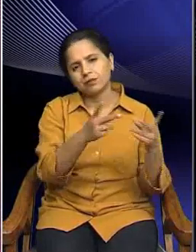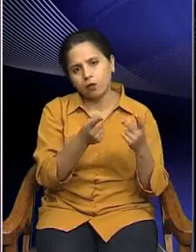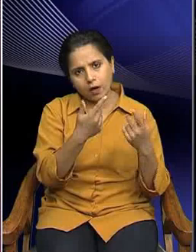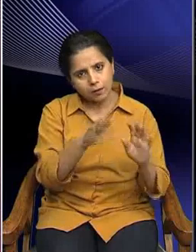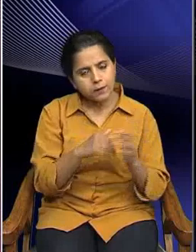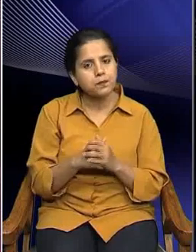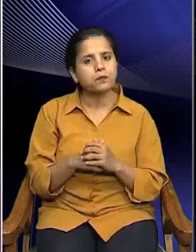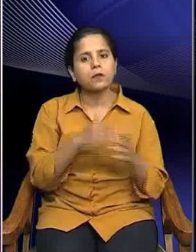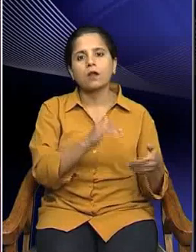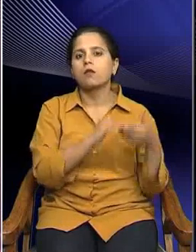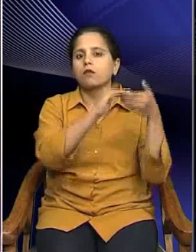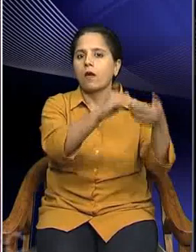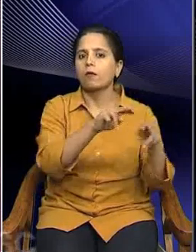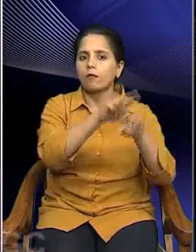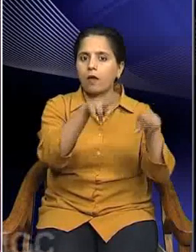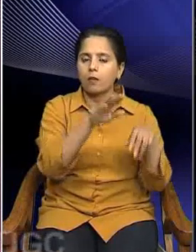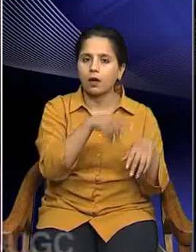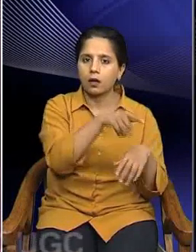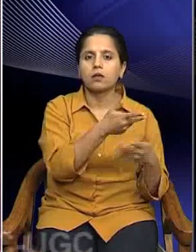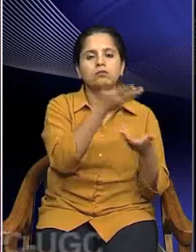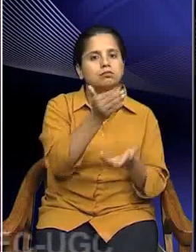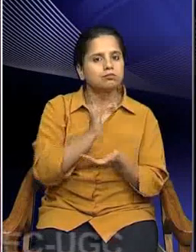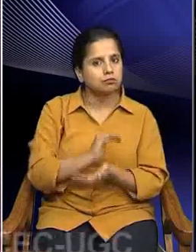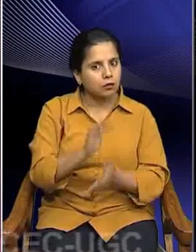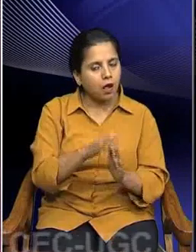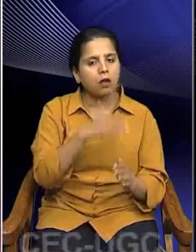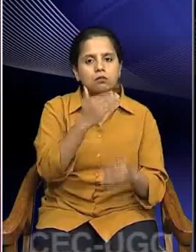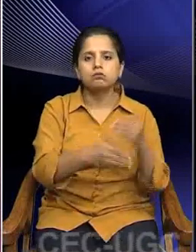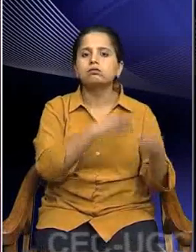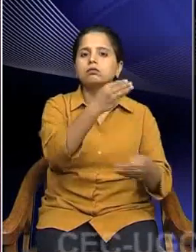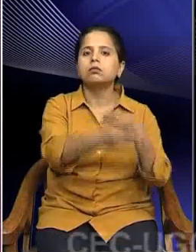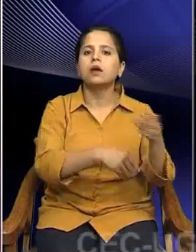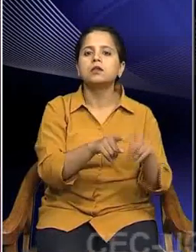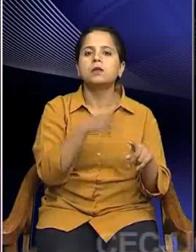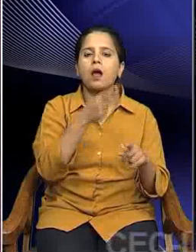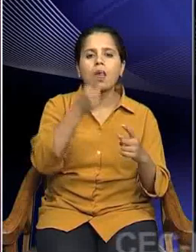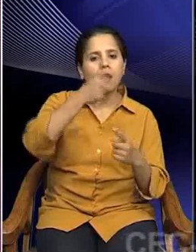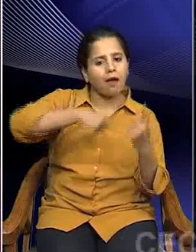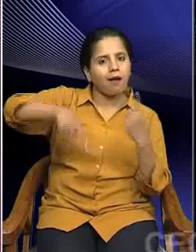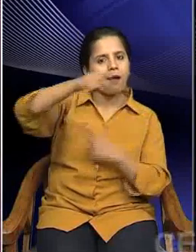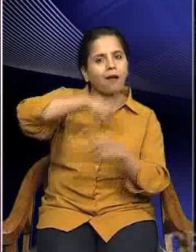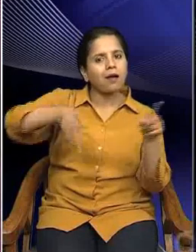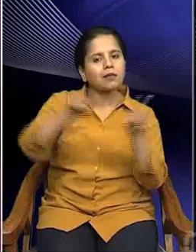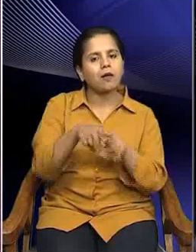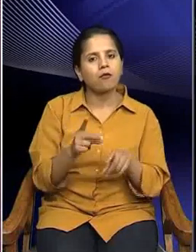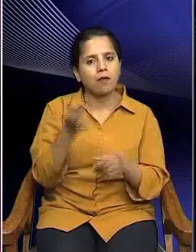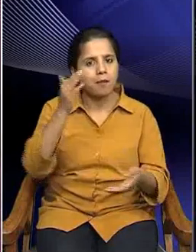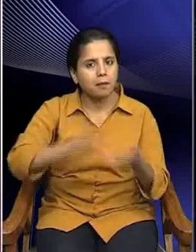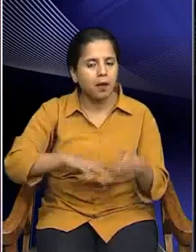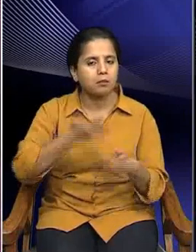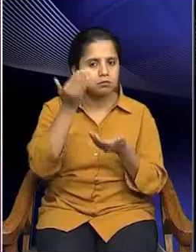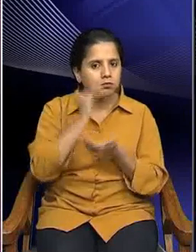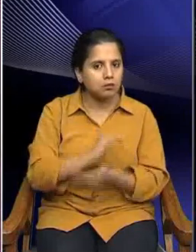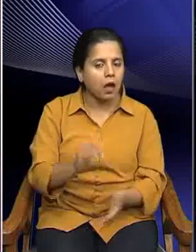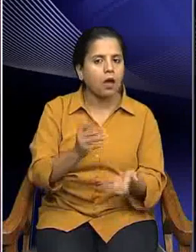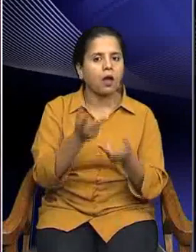her, the family, and then they have their children. And in this way, this vicious circle of early marriages,